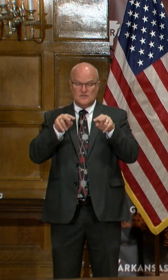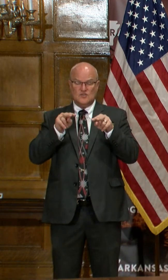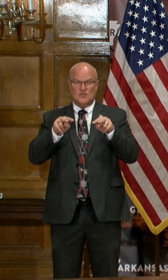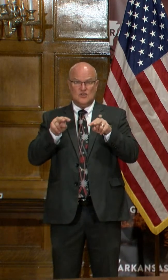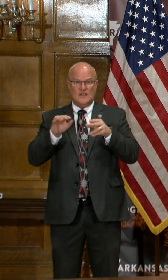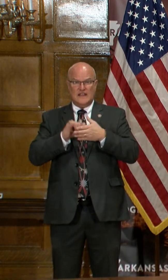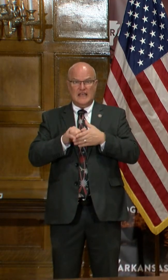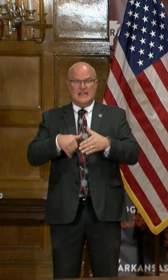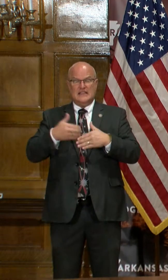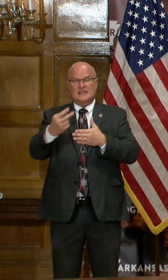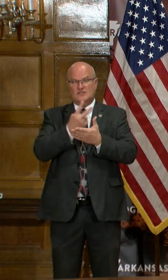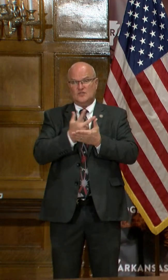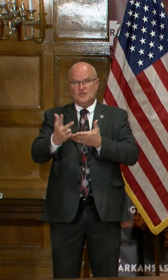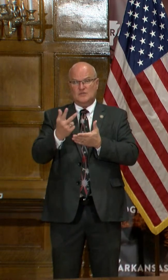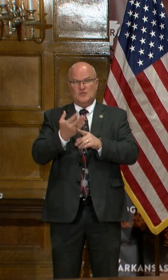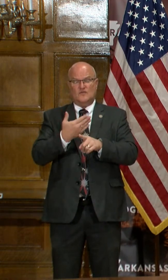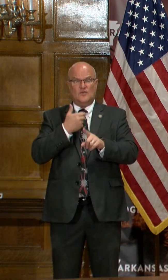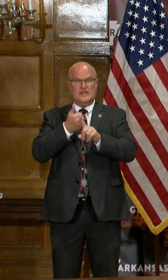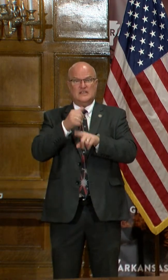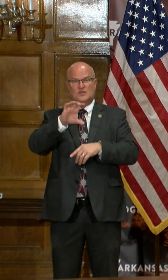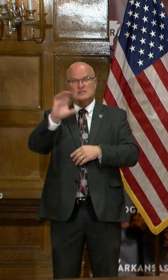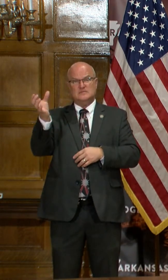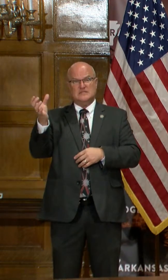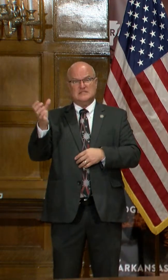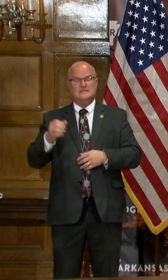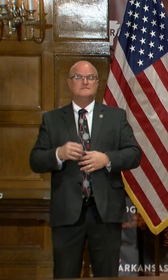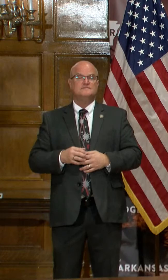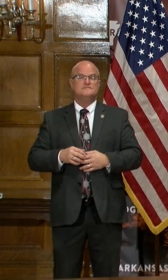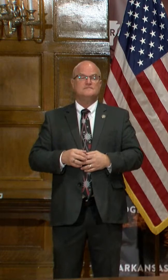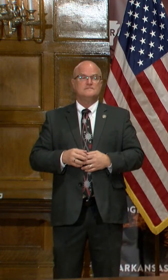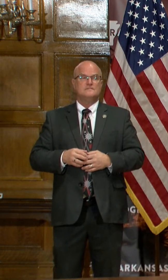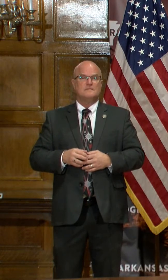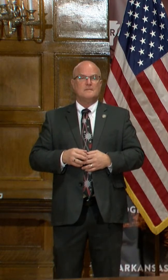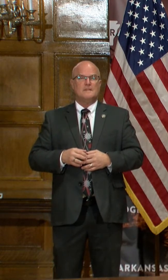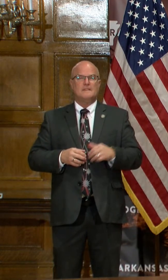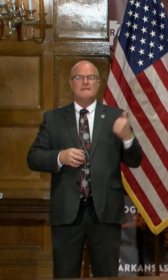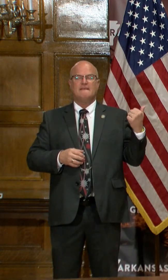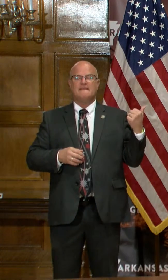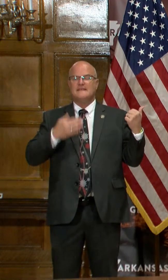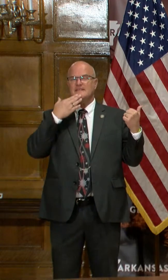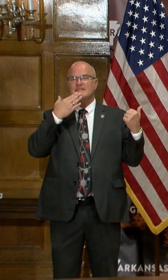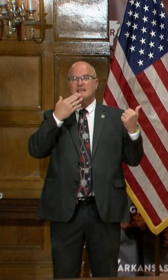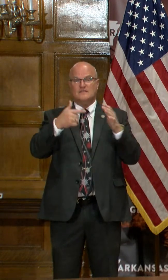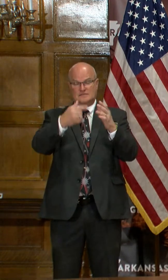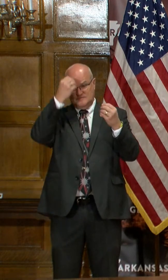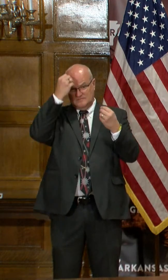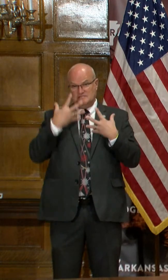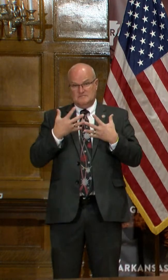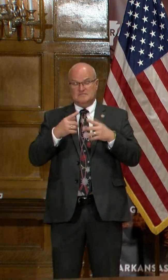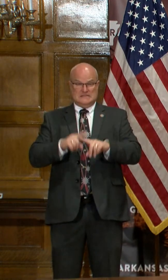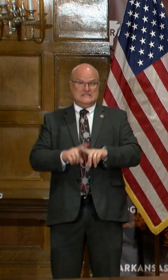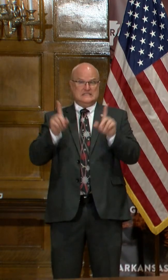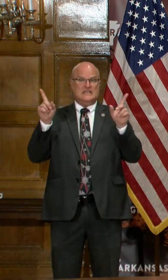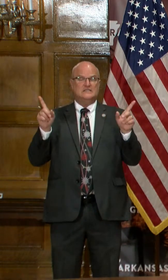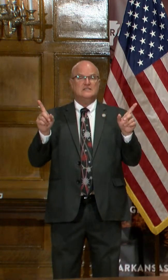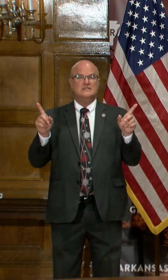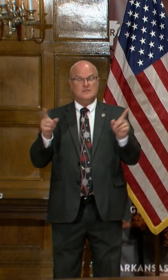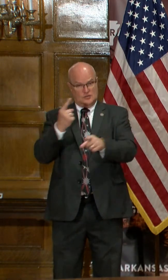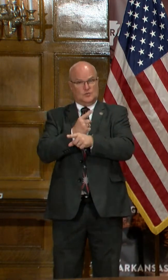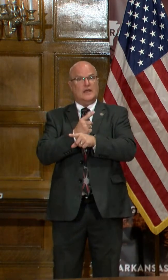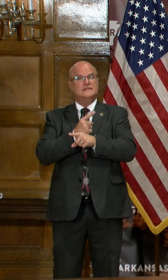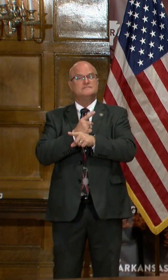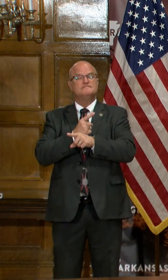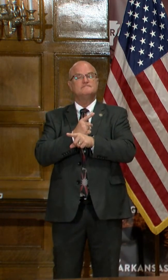do that over the next 3 weeks before we hit Christmas break? First of all, thanks for pointing out that distinction. You're